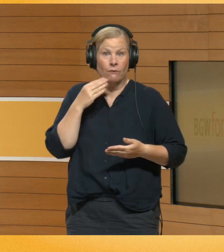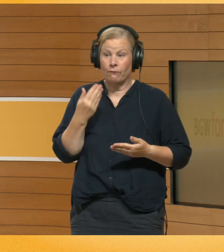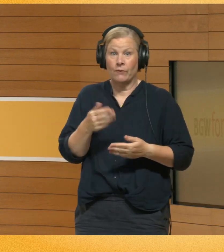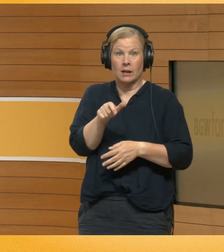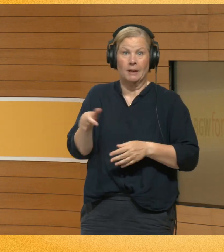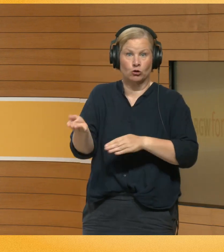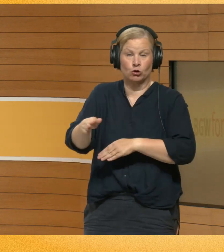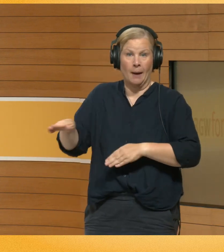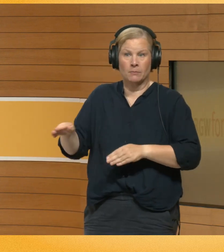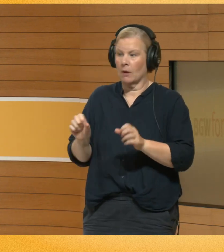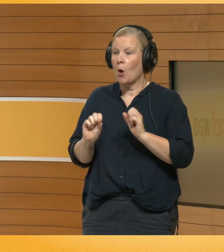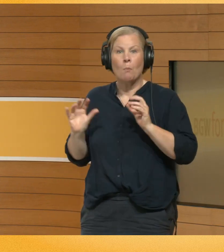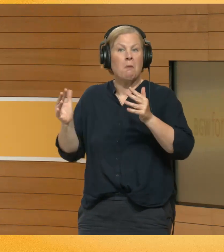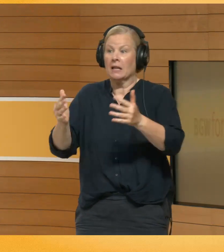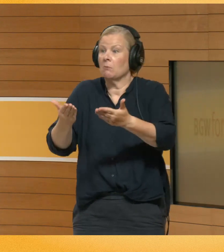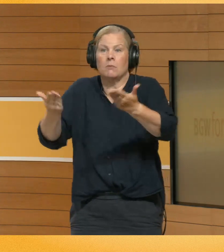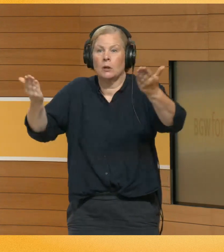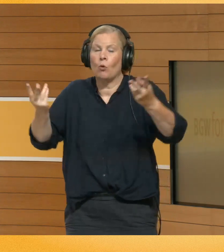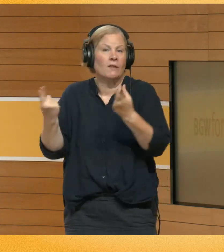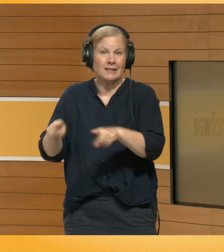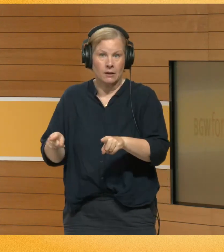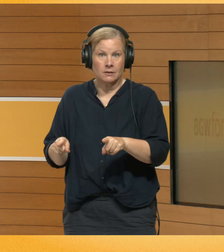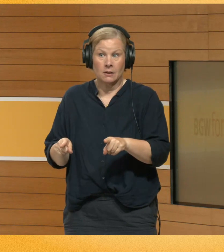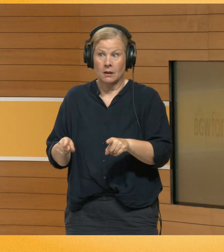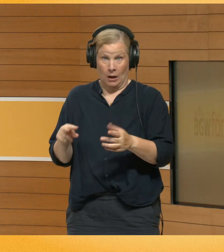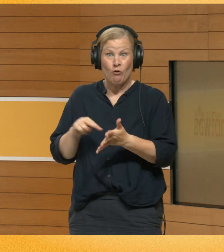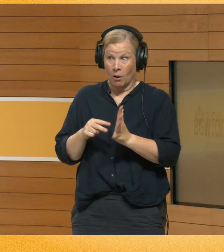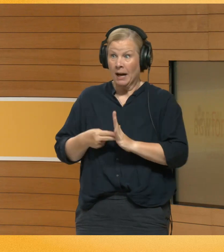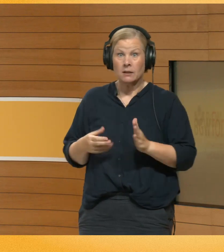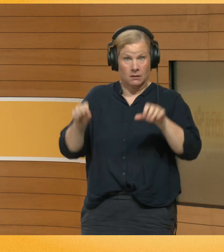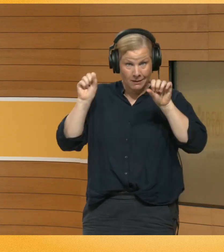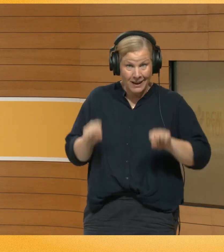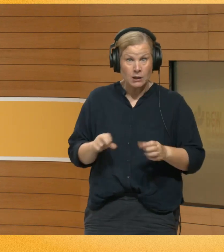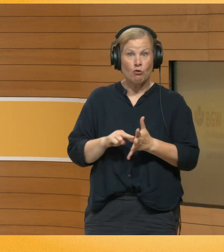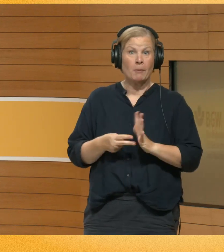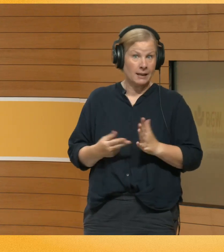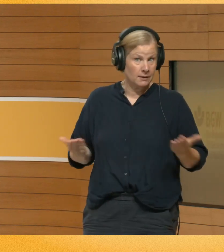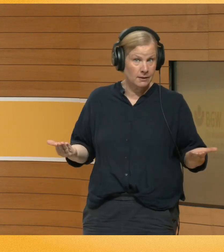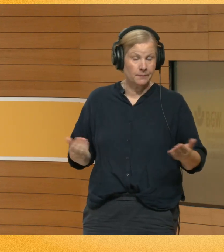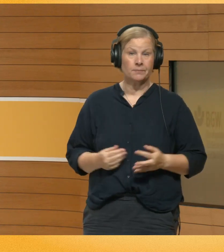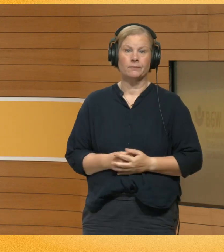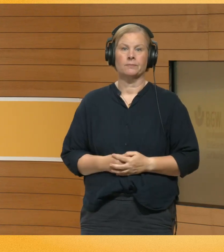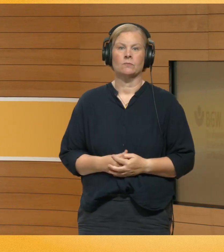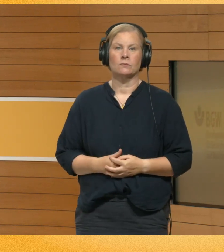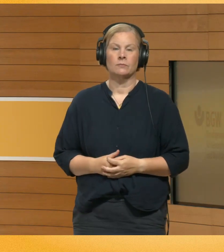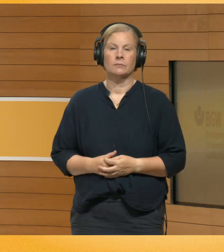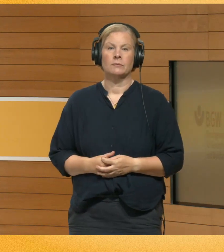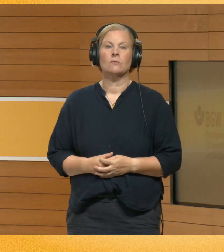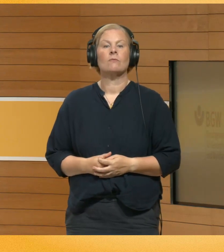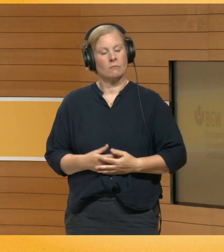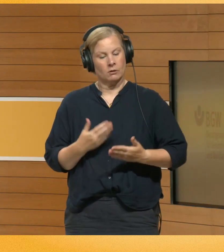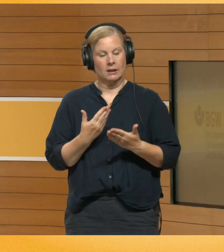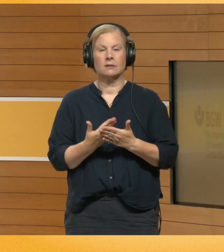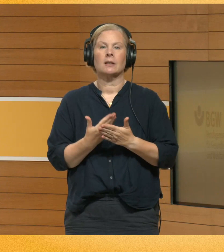are we prepared? Can we be prepared? So we set up a best practices guideline that is going to